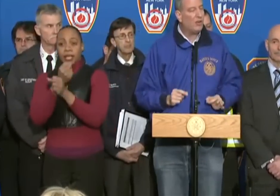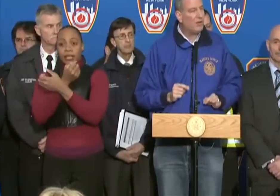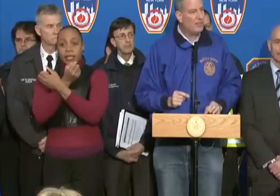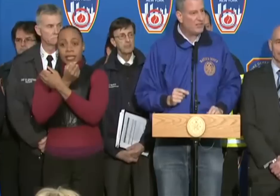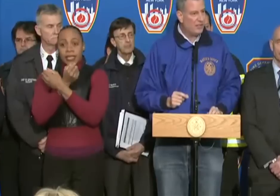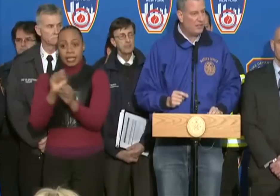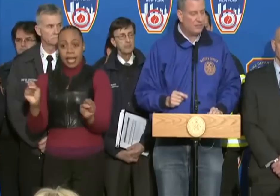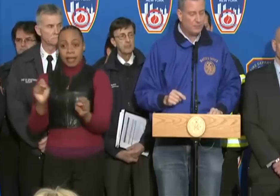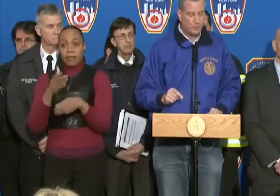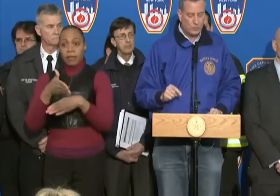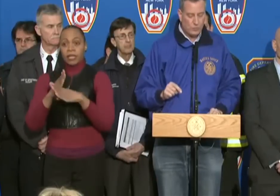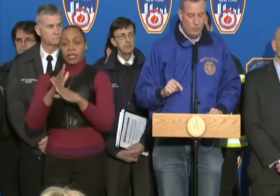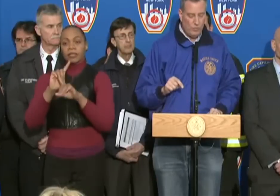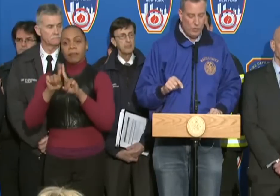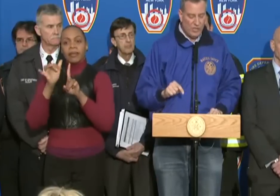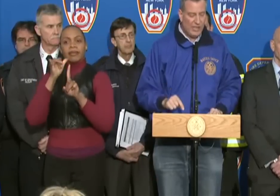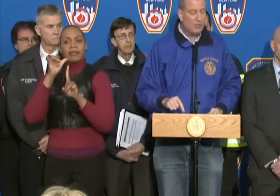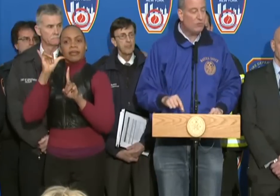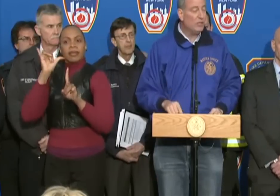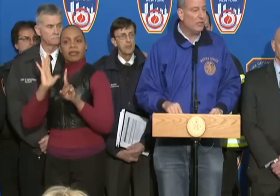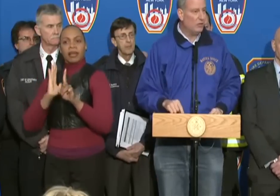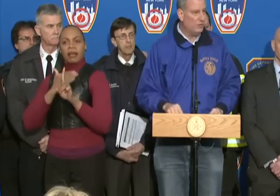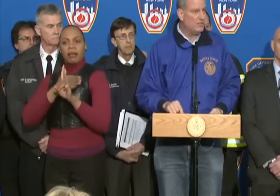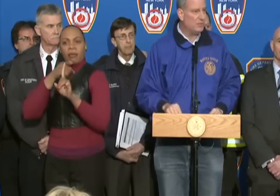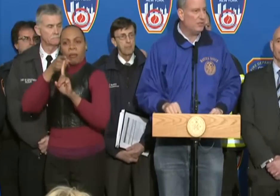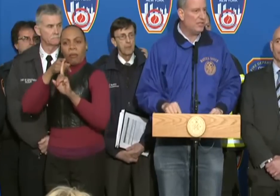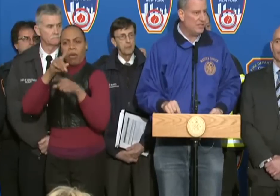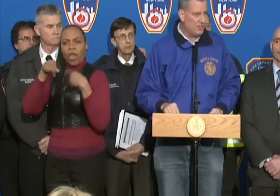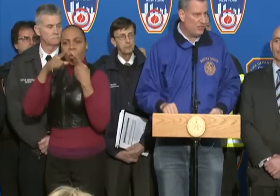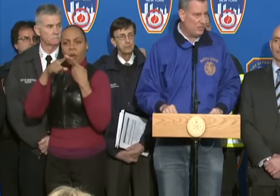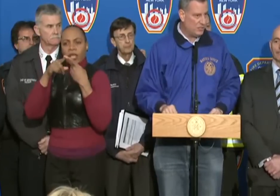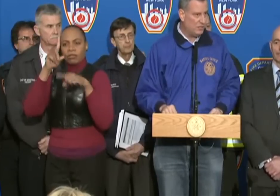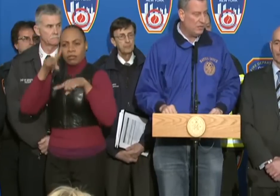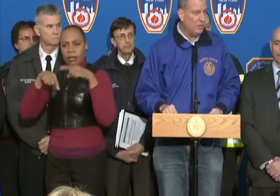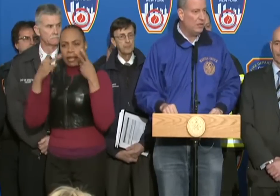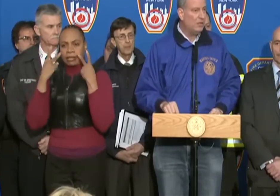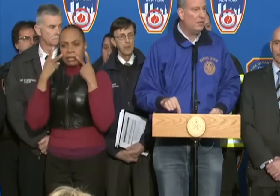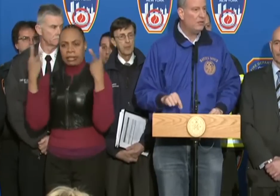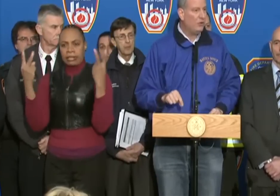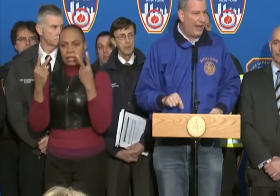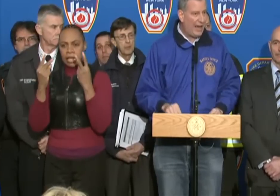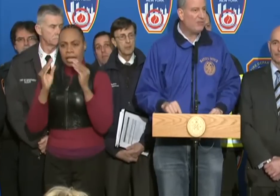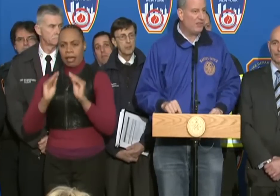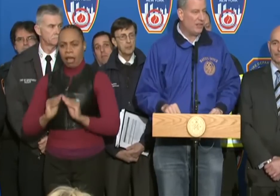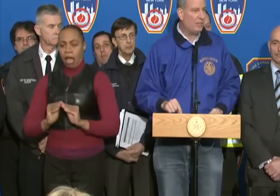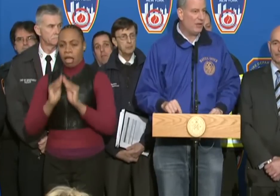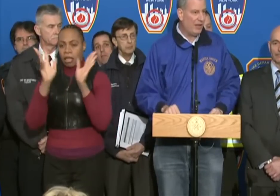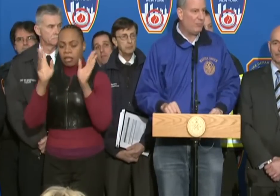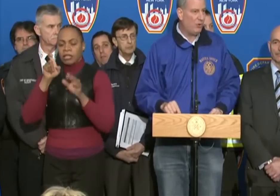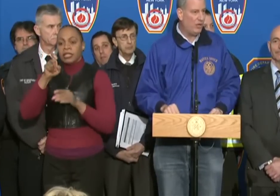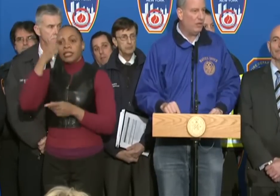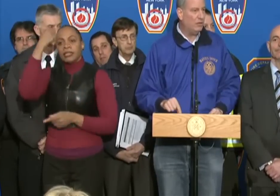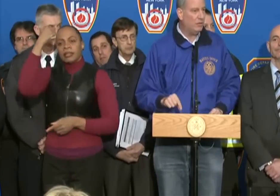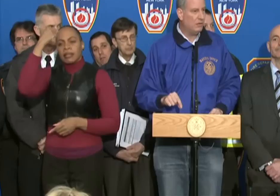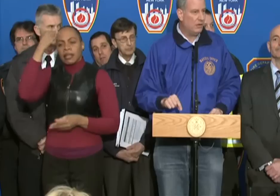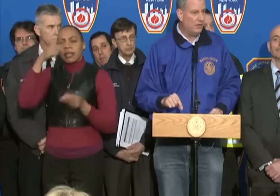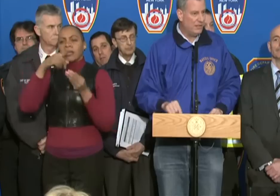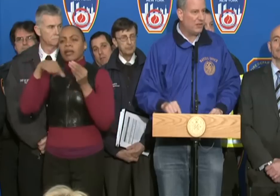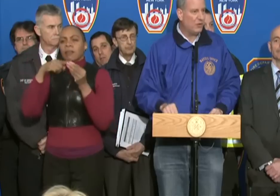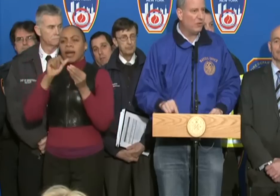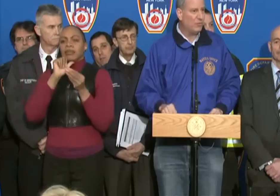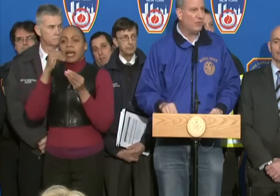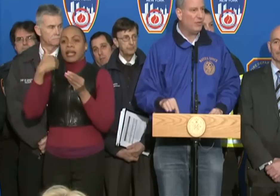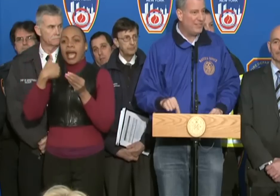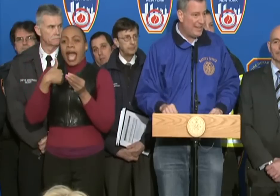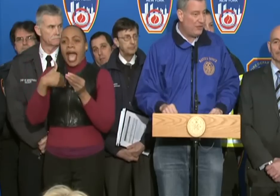point we were talking about yesterday is when you get to really low visibility conditions, you have to think about not putting